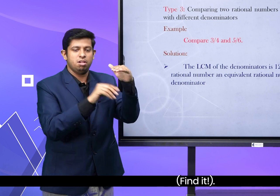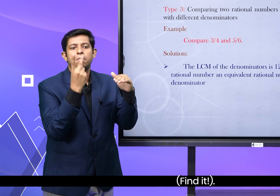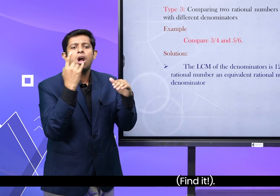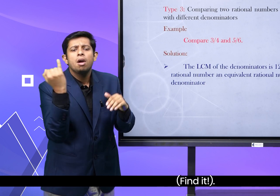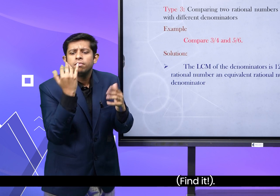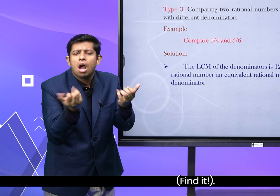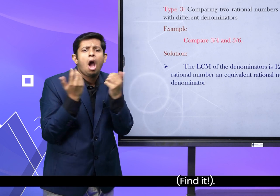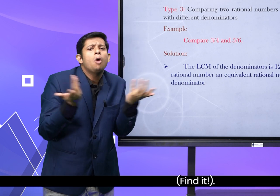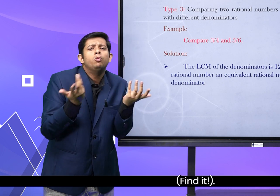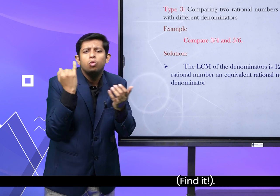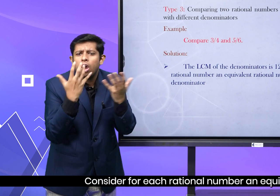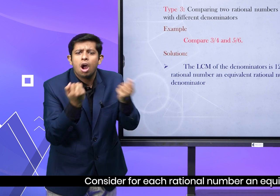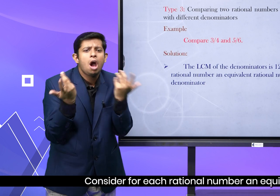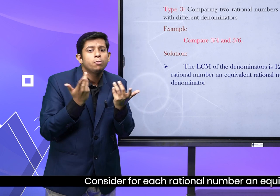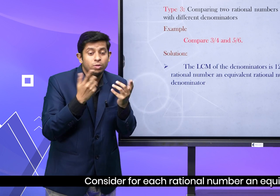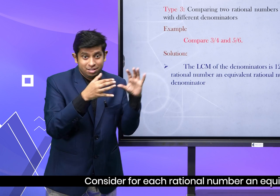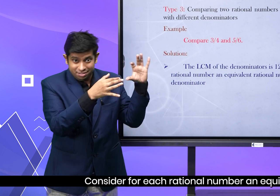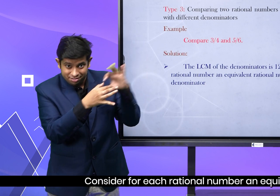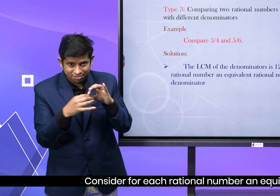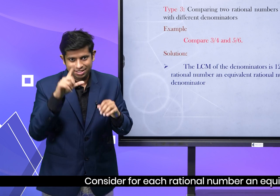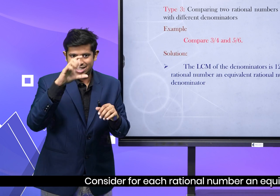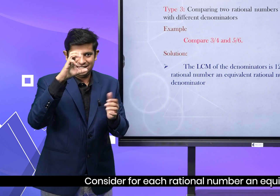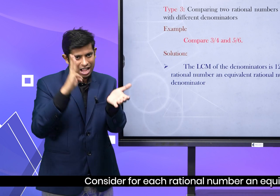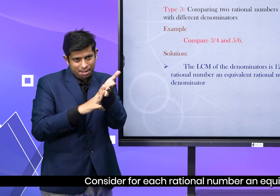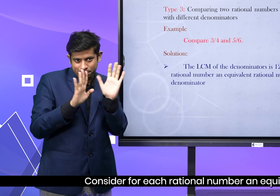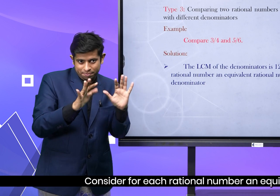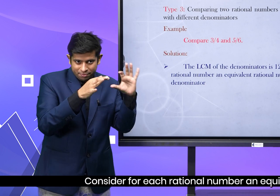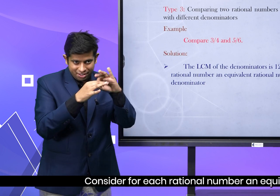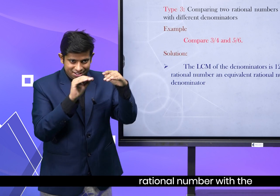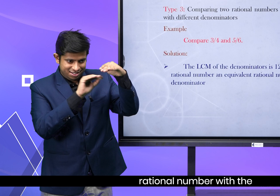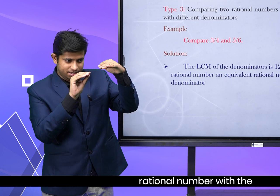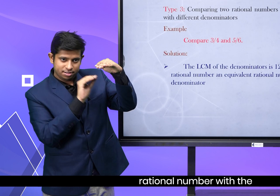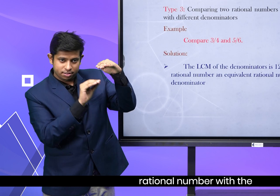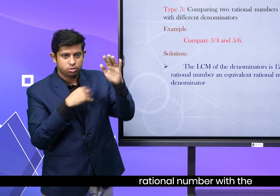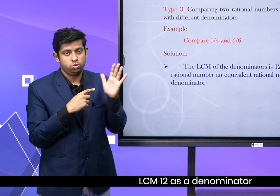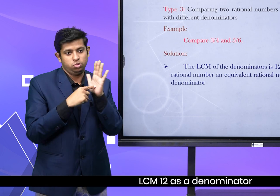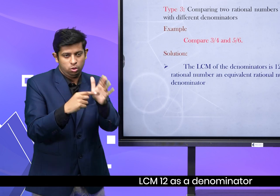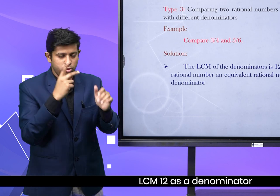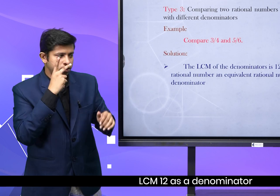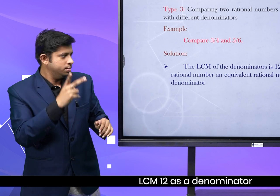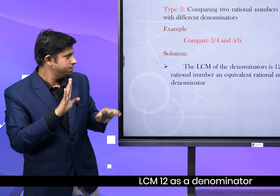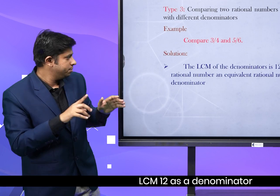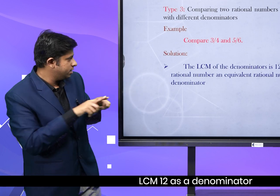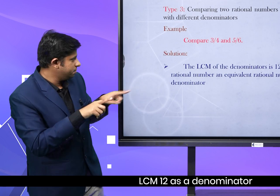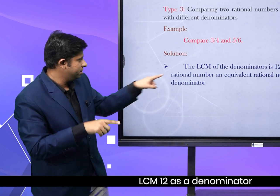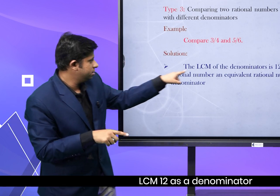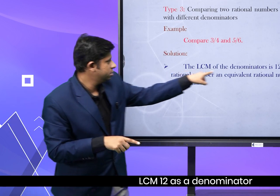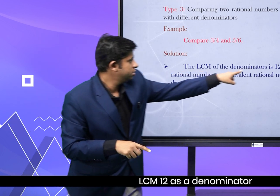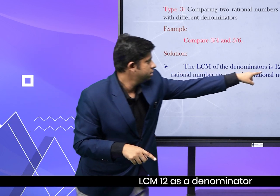Find it. Consider for each rational number an equivalent rational number with the LCM 12 as a denominator.